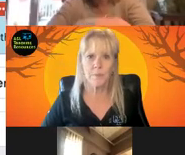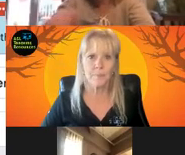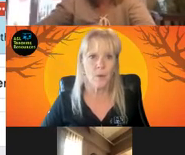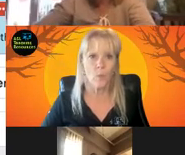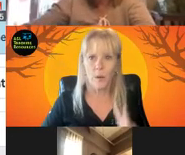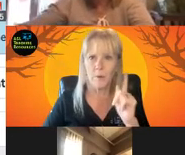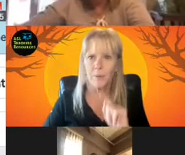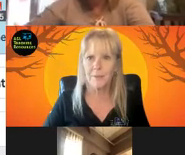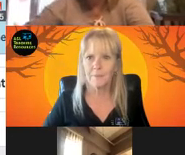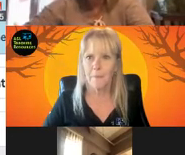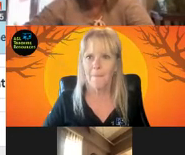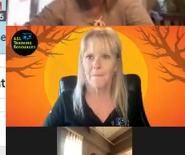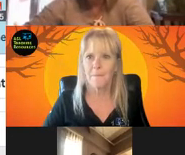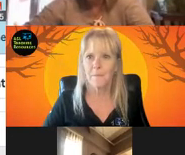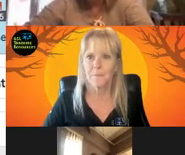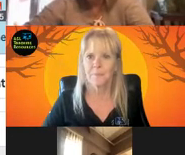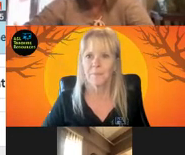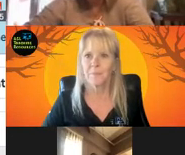code. One moment.